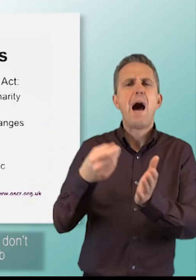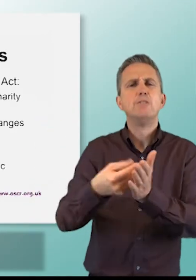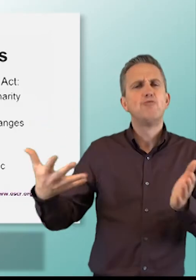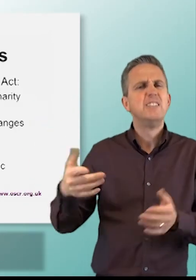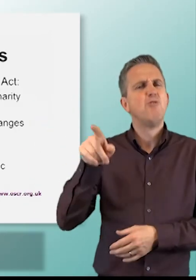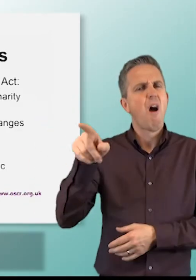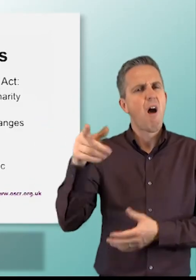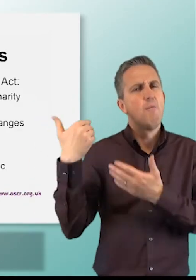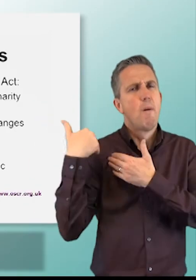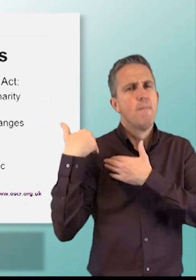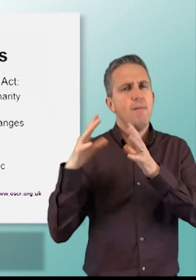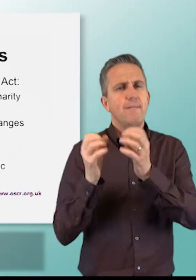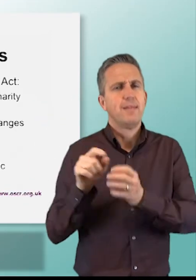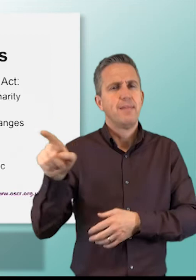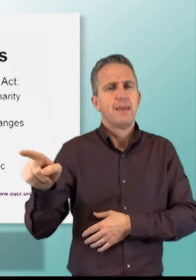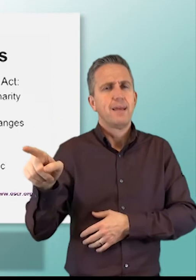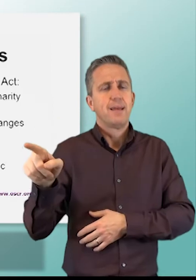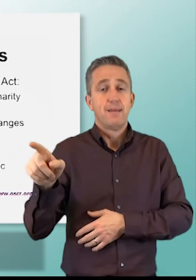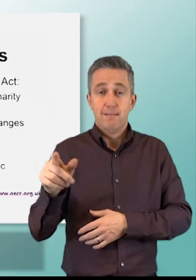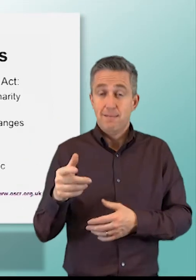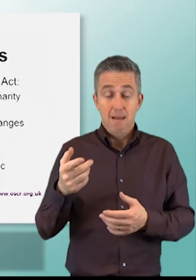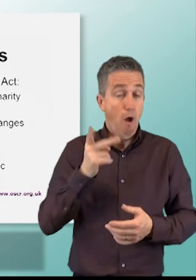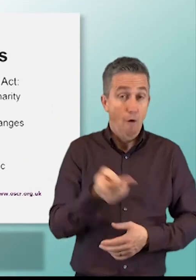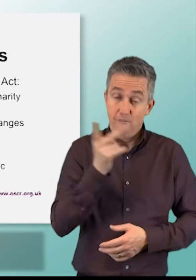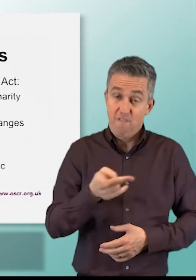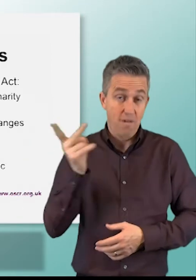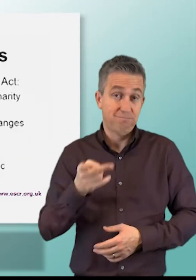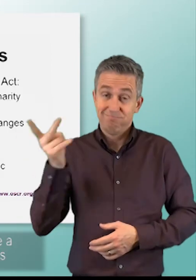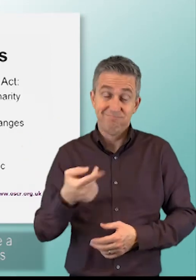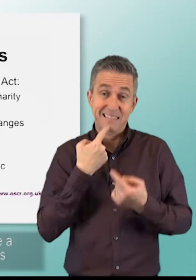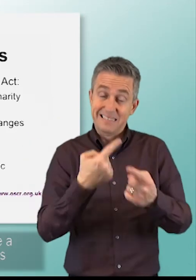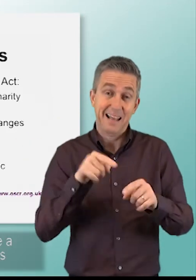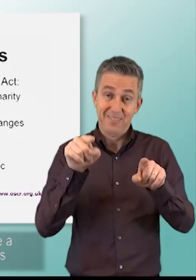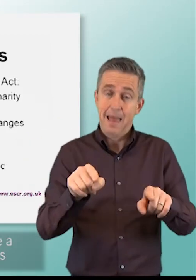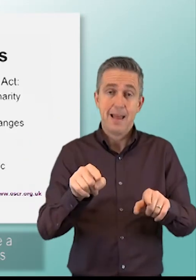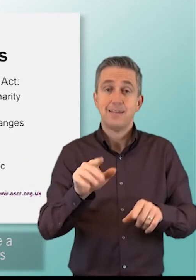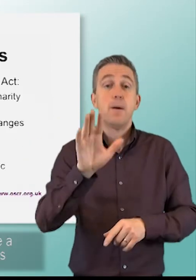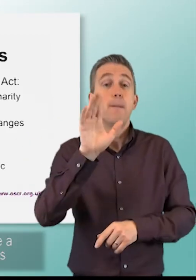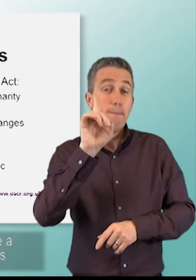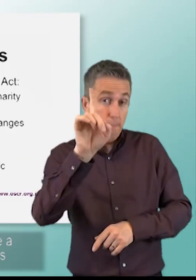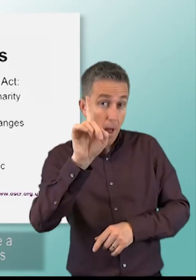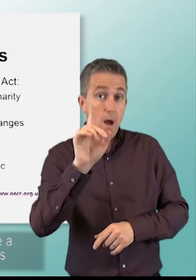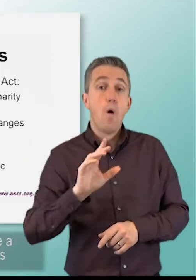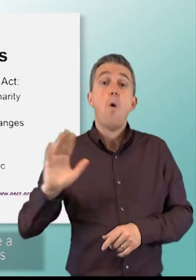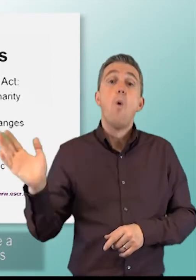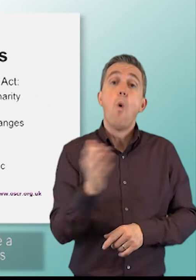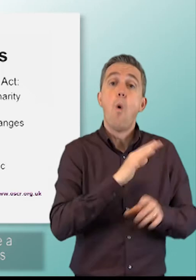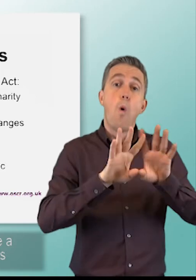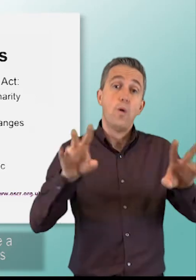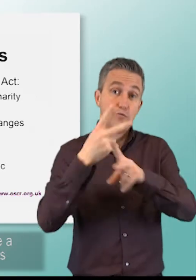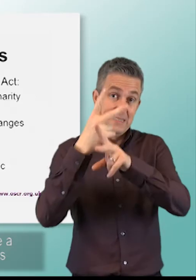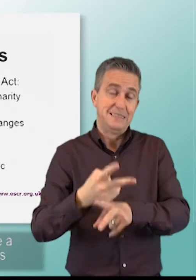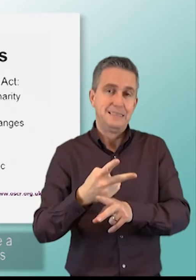job, then I could probably retire now, and I only had my 41st birthday this year, okay? The reality is that all charity trustees